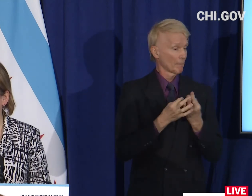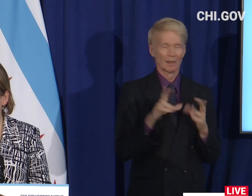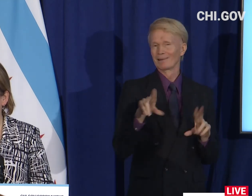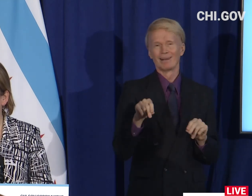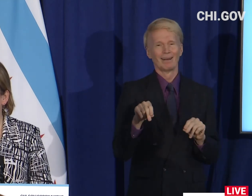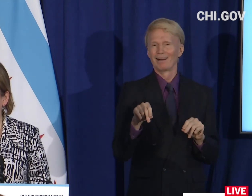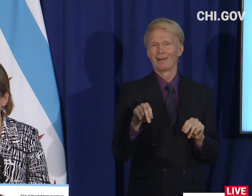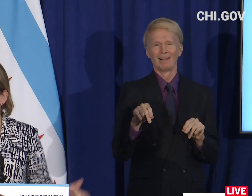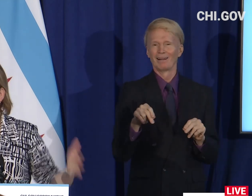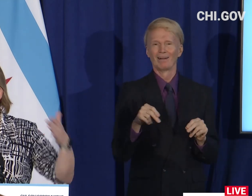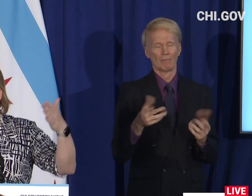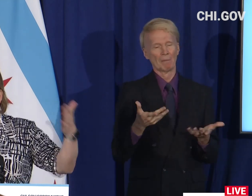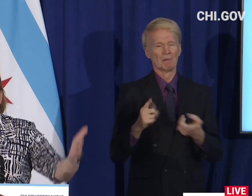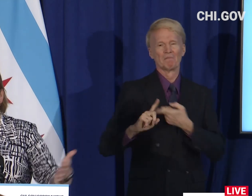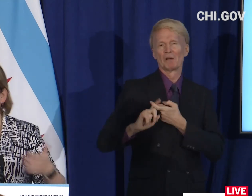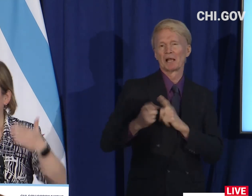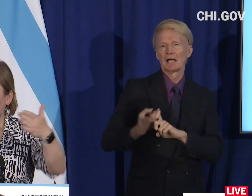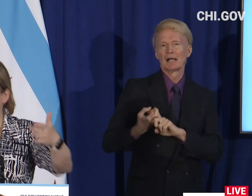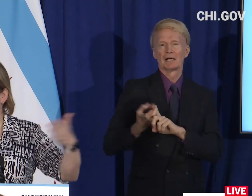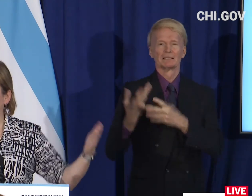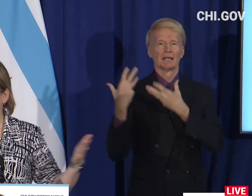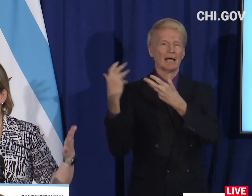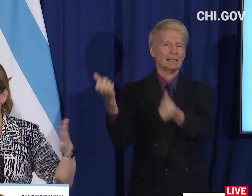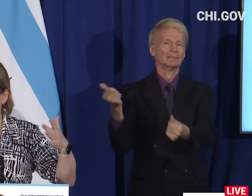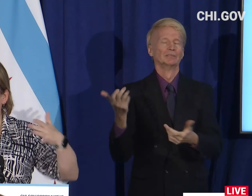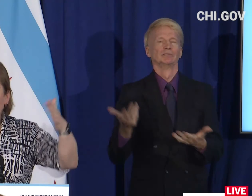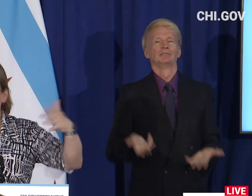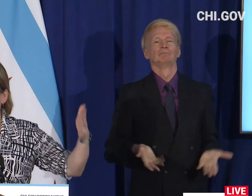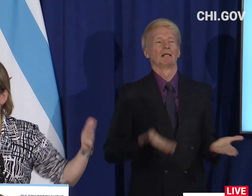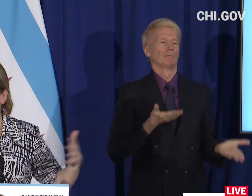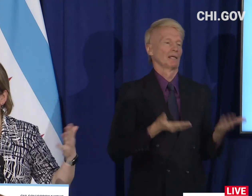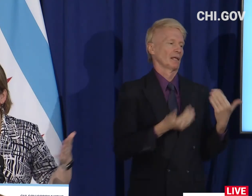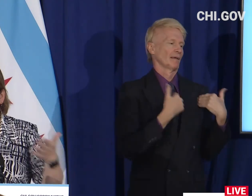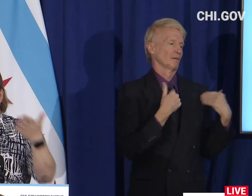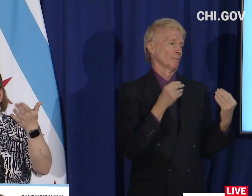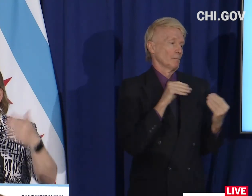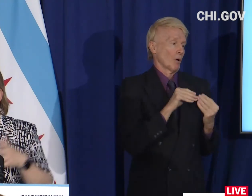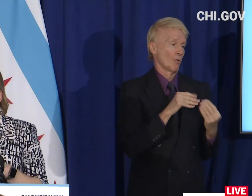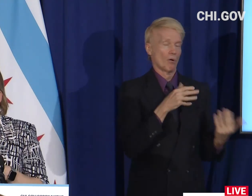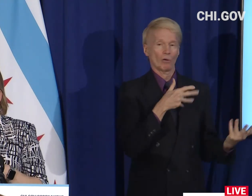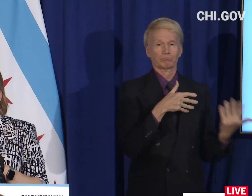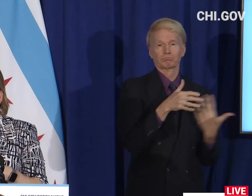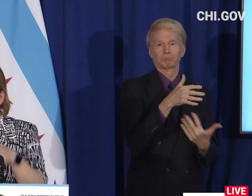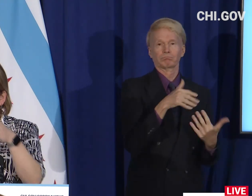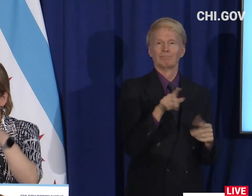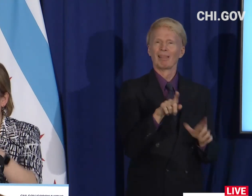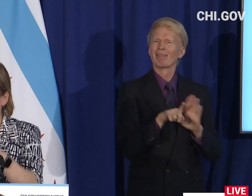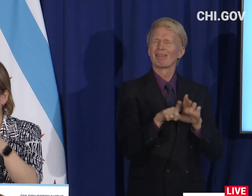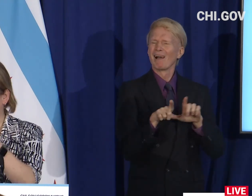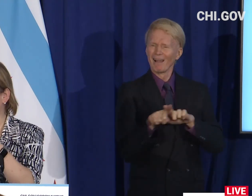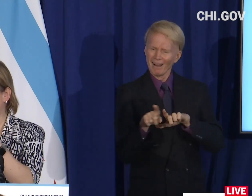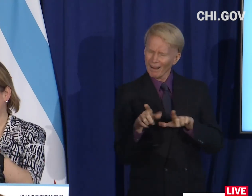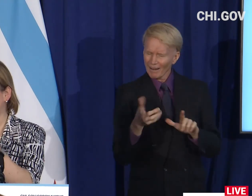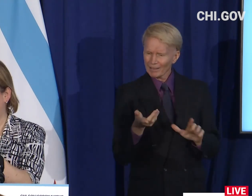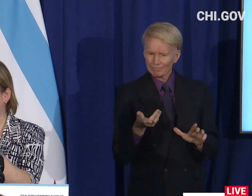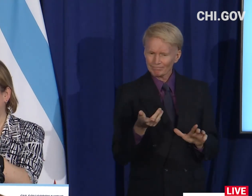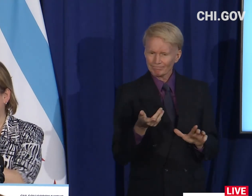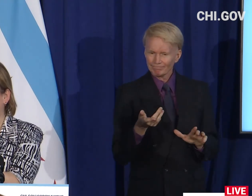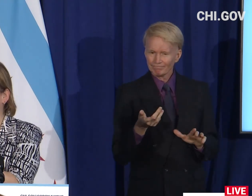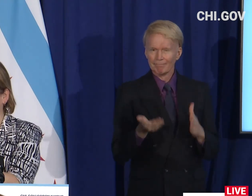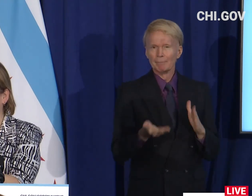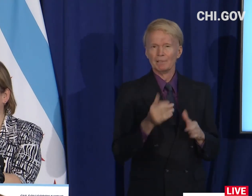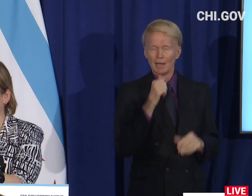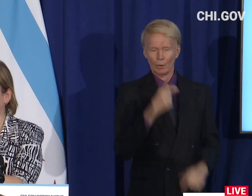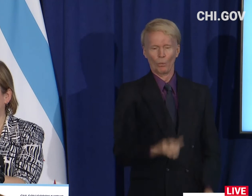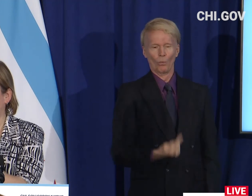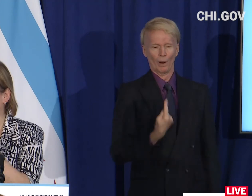likely to be meeting with friends. They're more likely to be having more interactions, like in the example that I shared, that perhaps you're not just at that